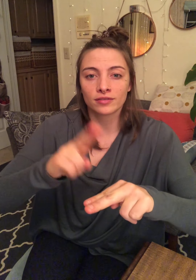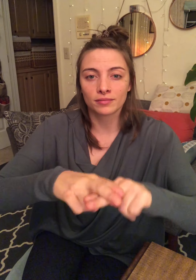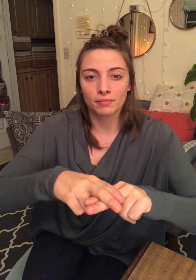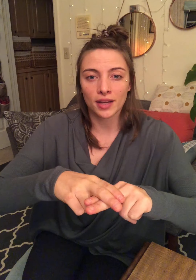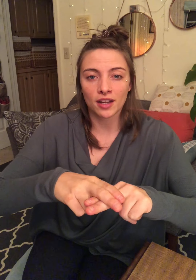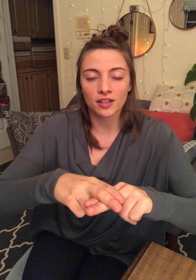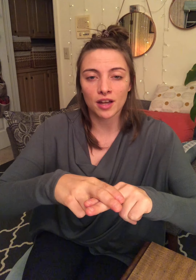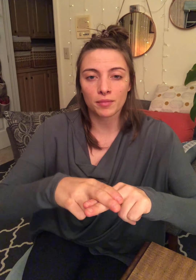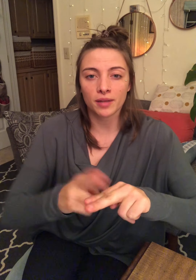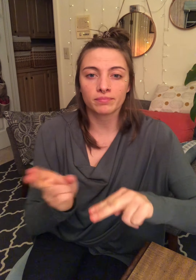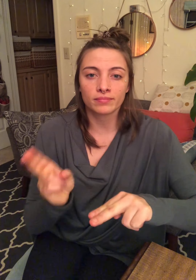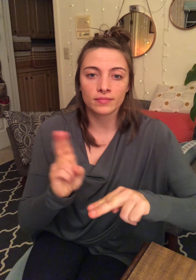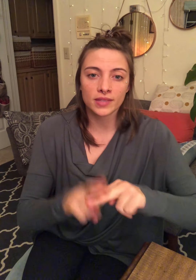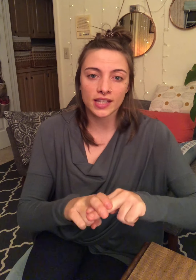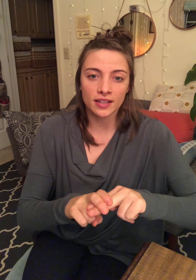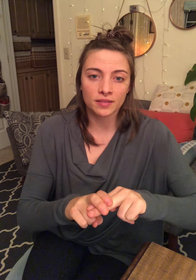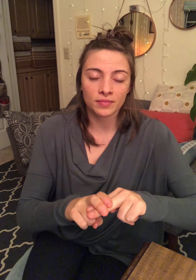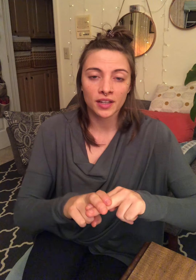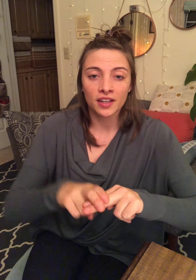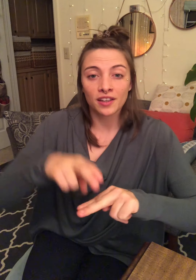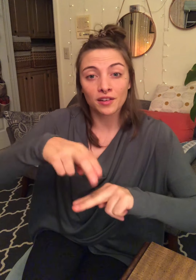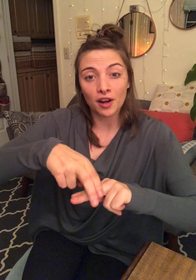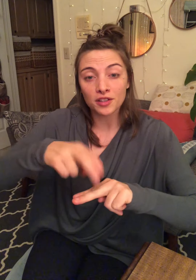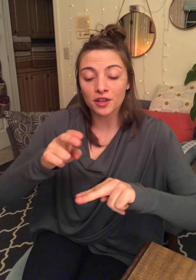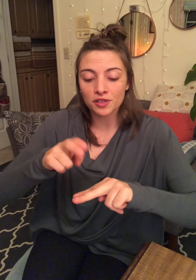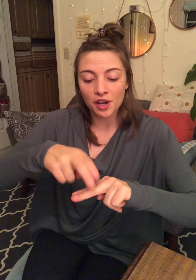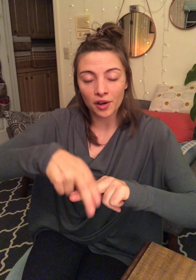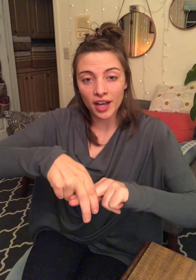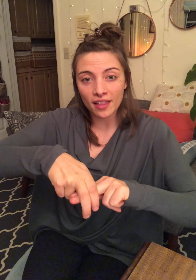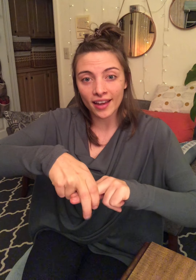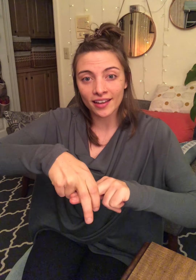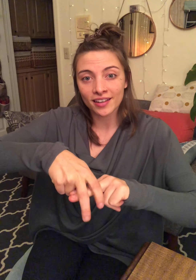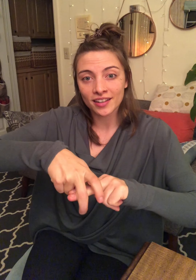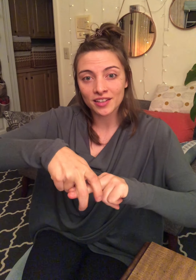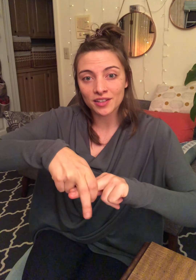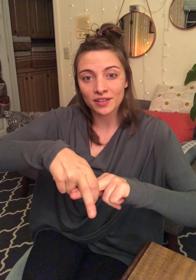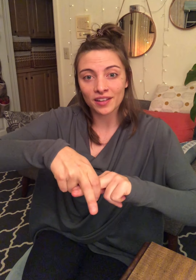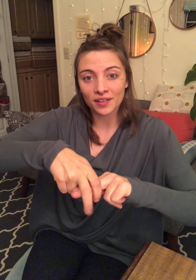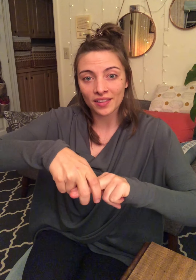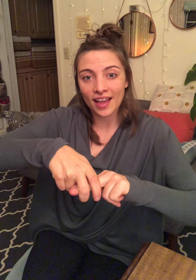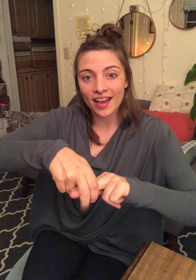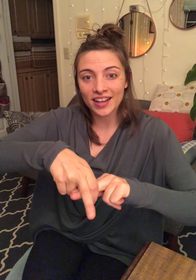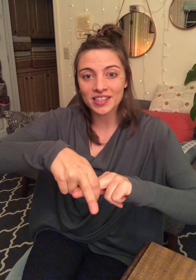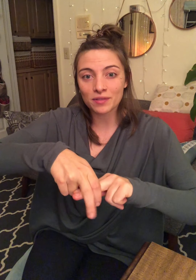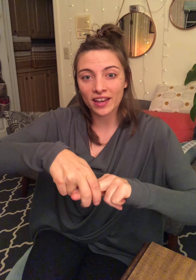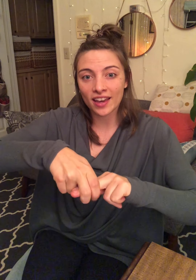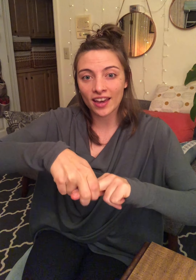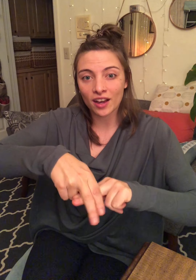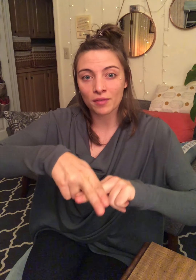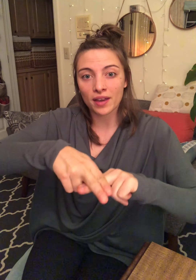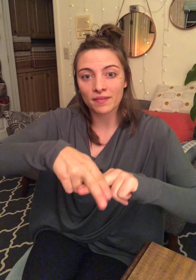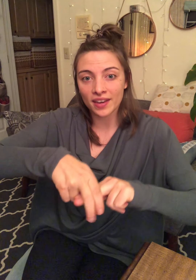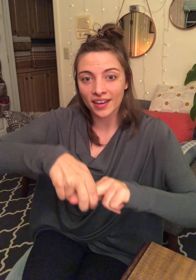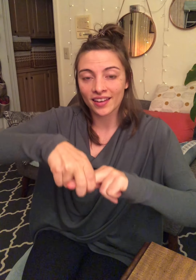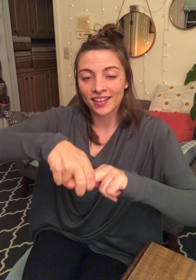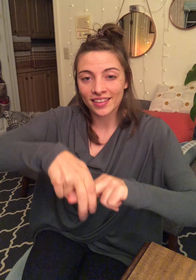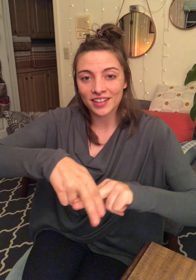my non-dominant. Sit. You could also show it like 2 little legs swinging, or maybe they're